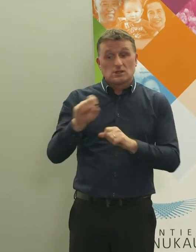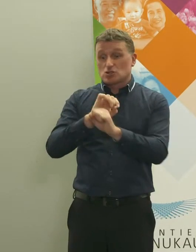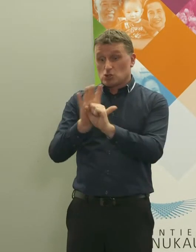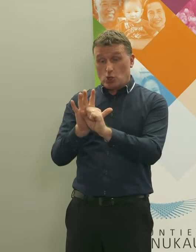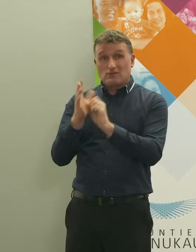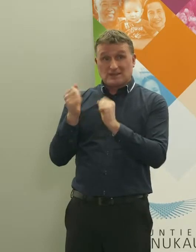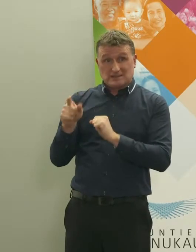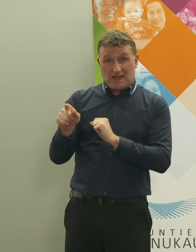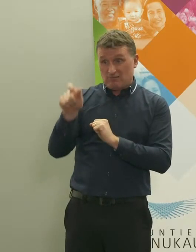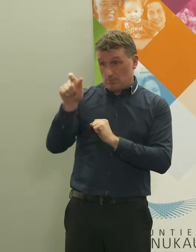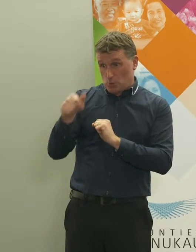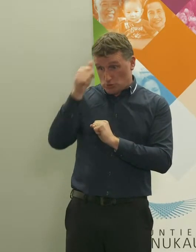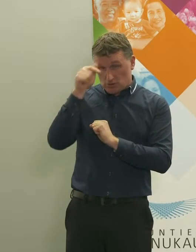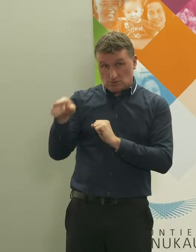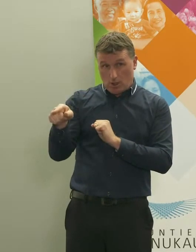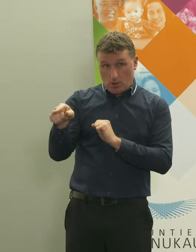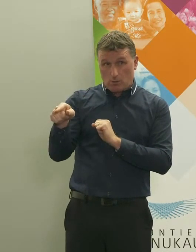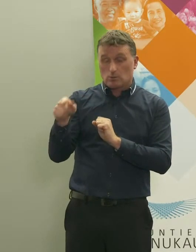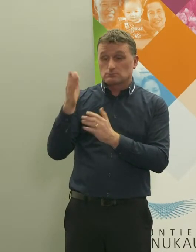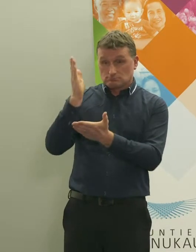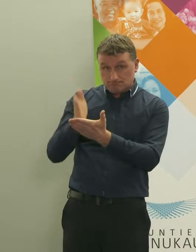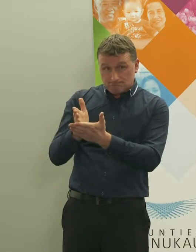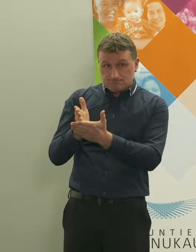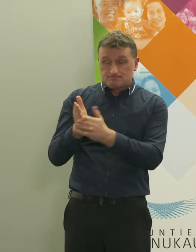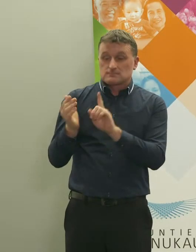you need to stay at home in